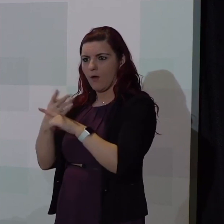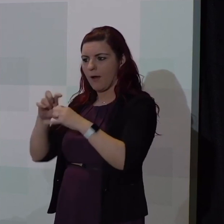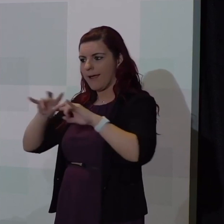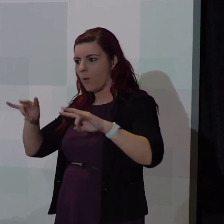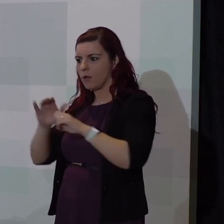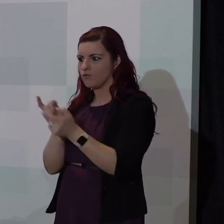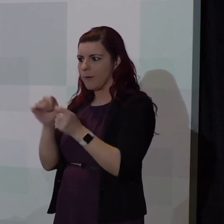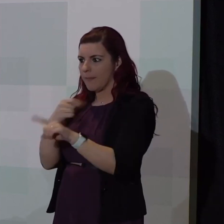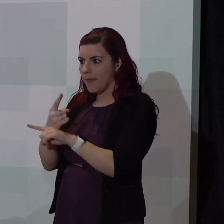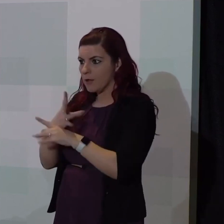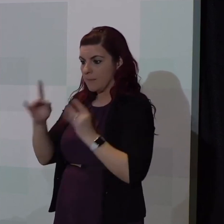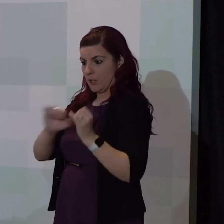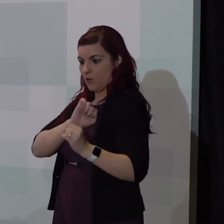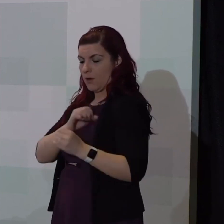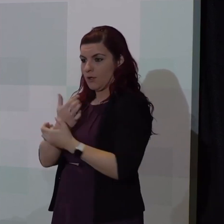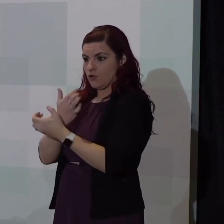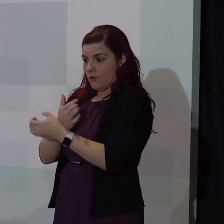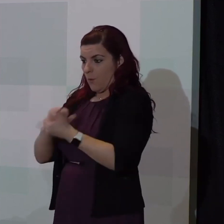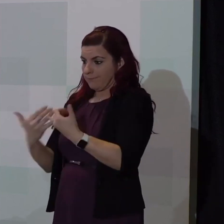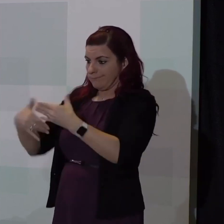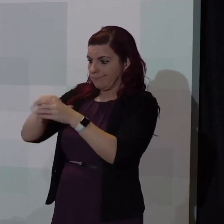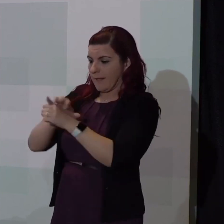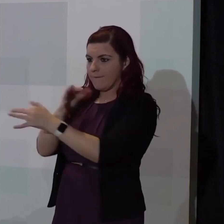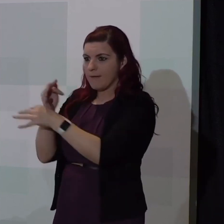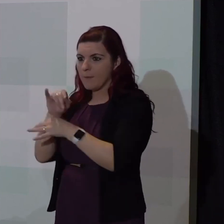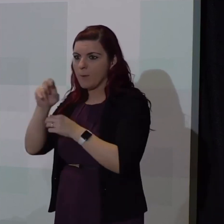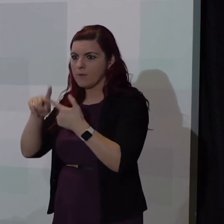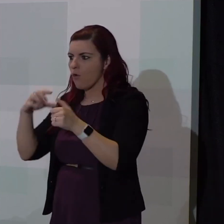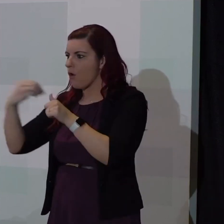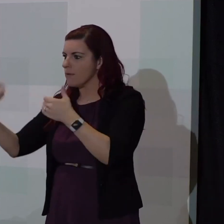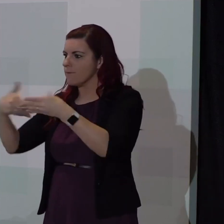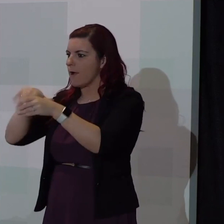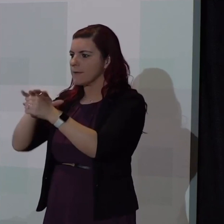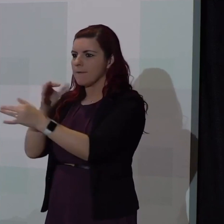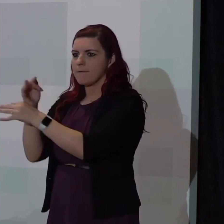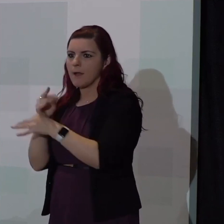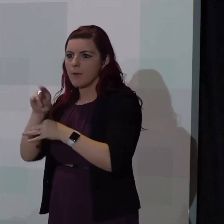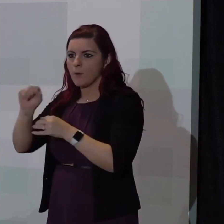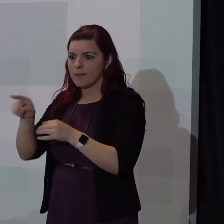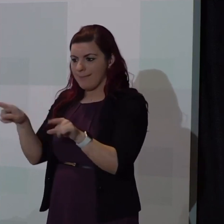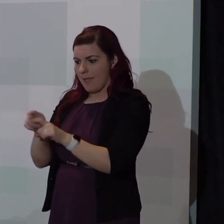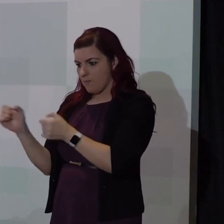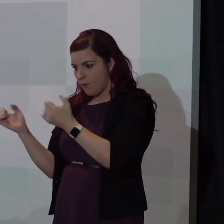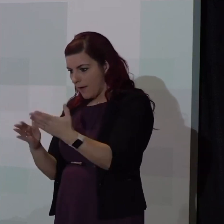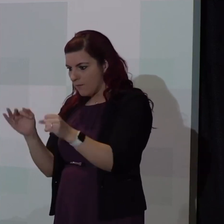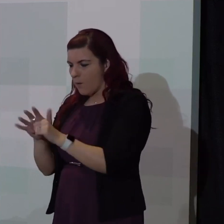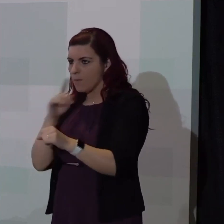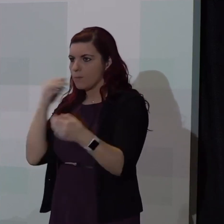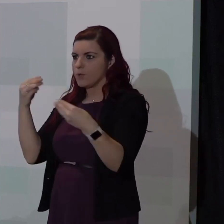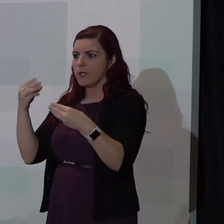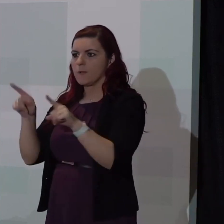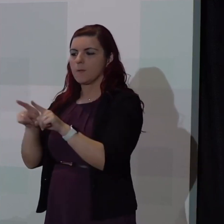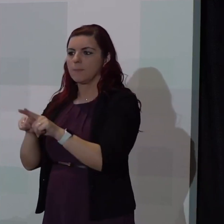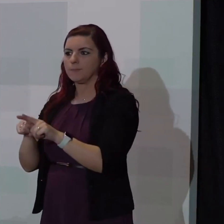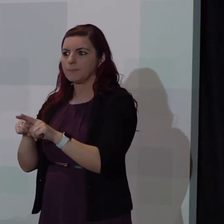to ensure that children within family units or others within family units are also provided with protection.